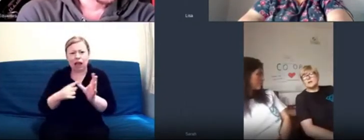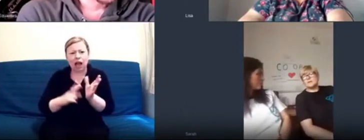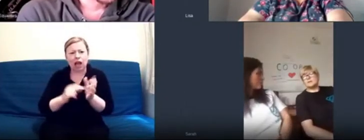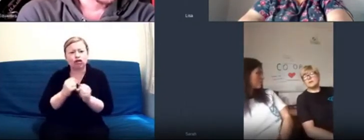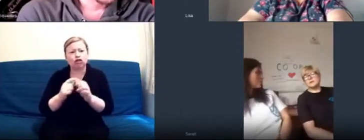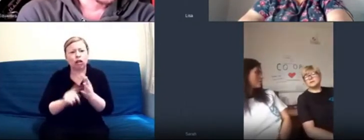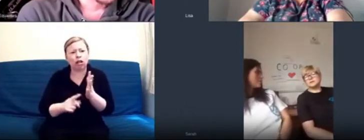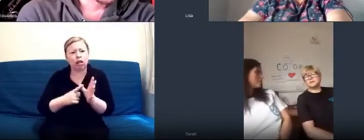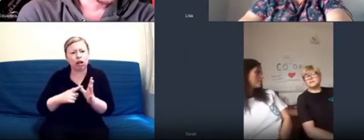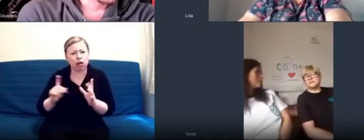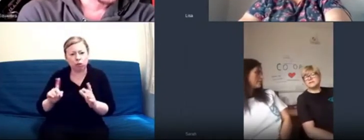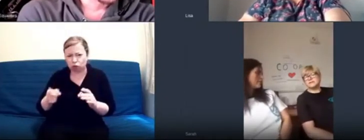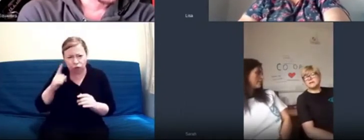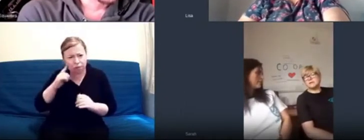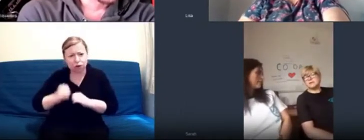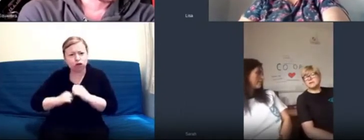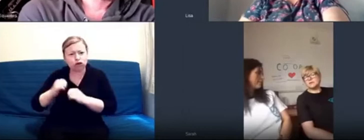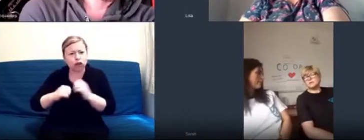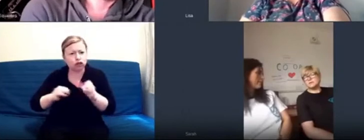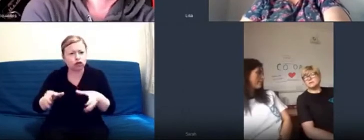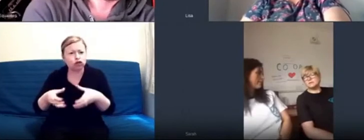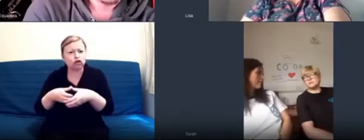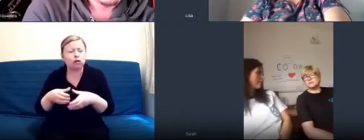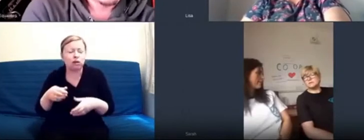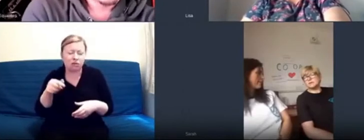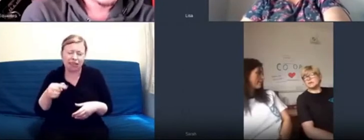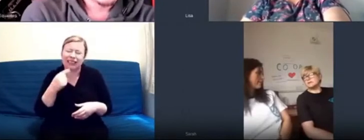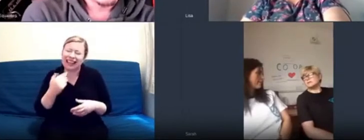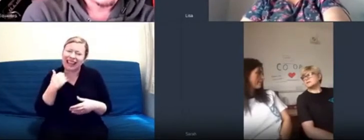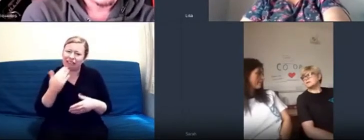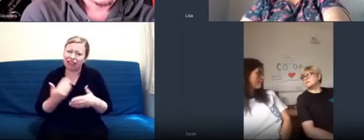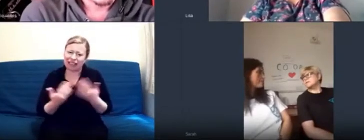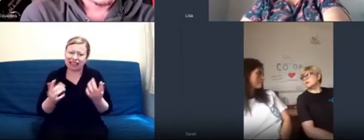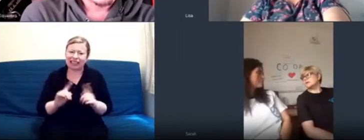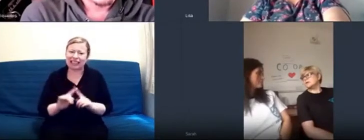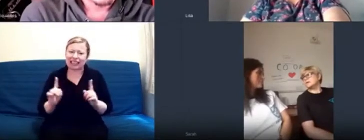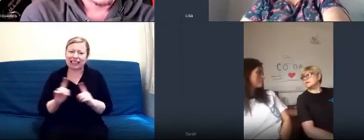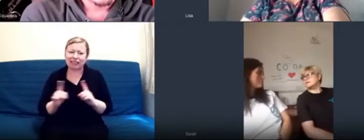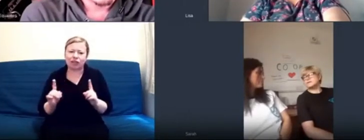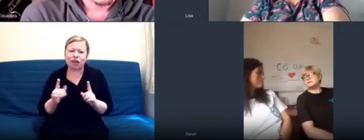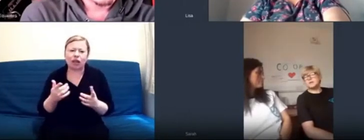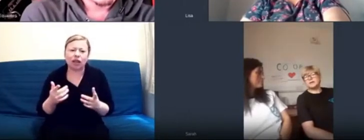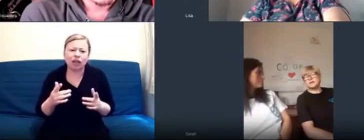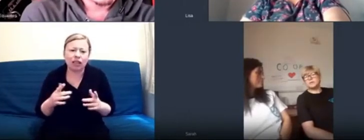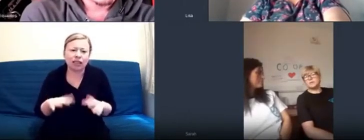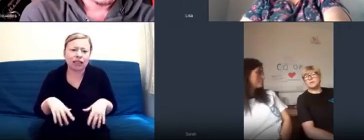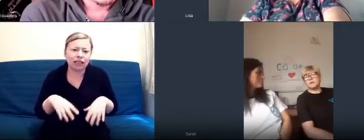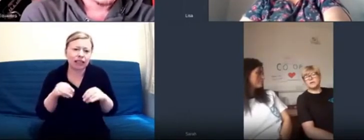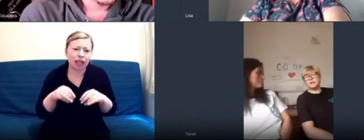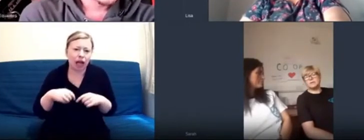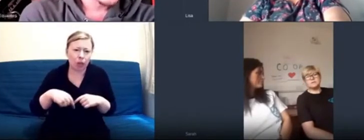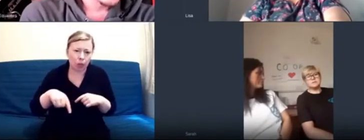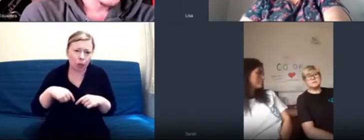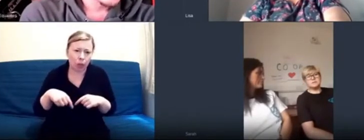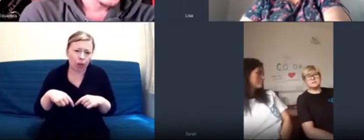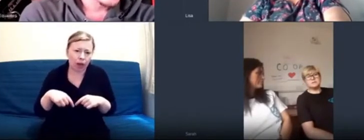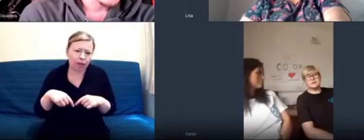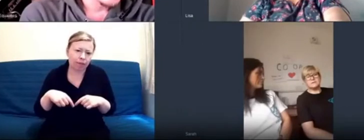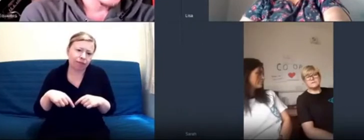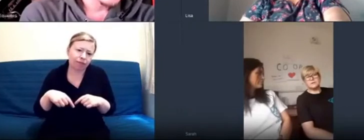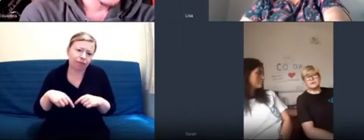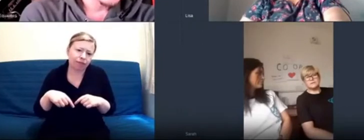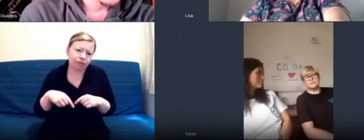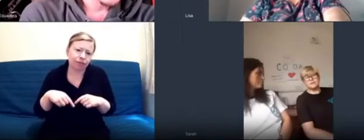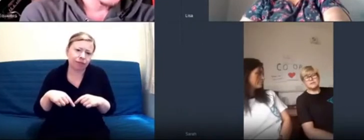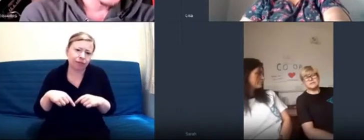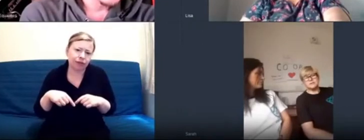group? Well, it changes from day to day, because like the start of the week, that's when we would